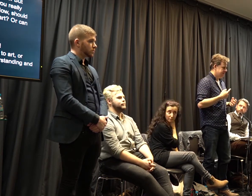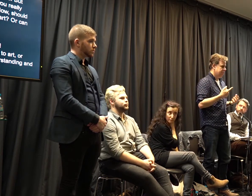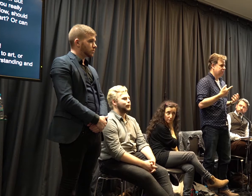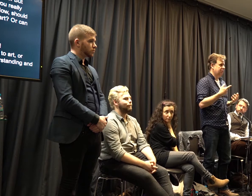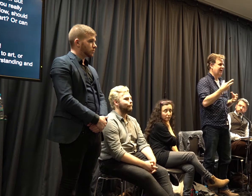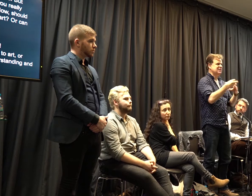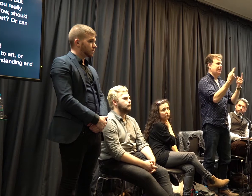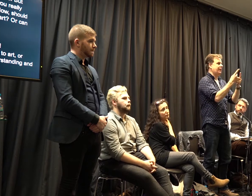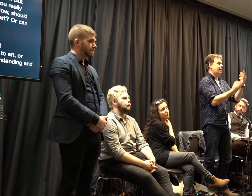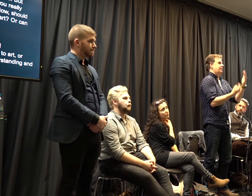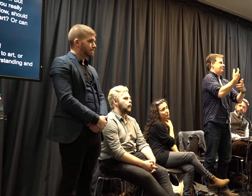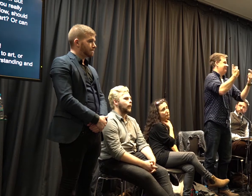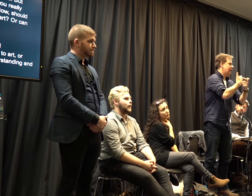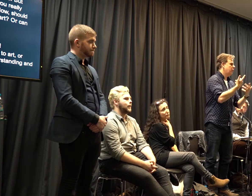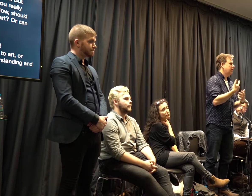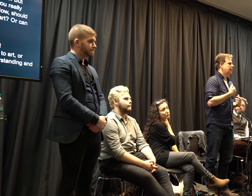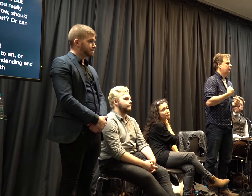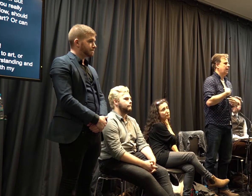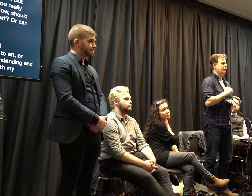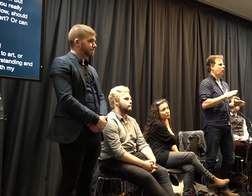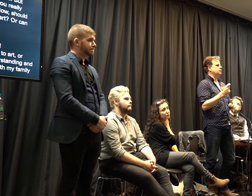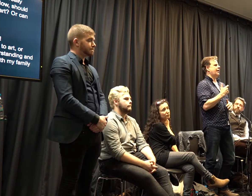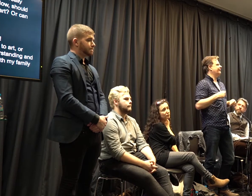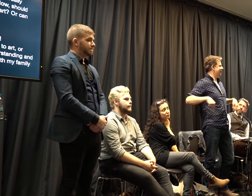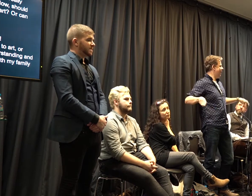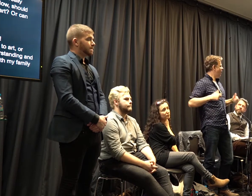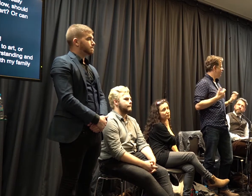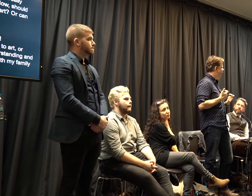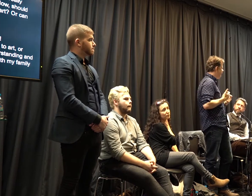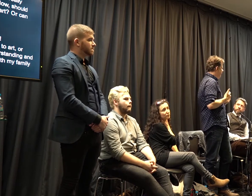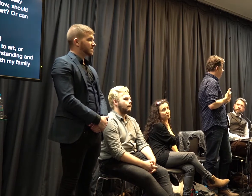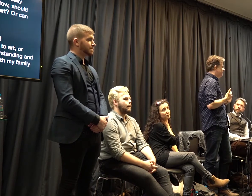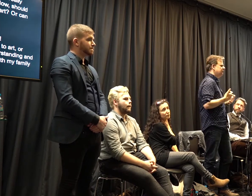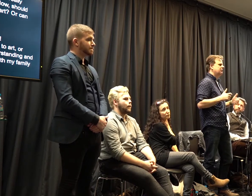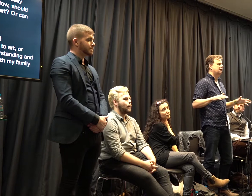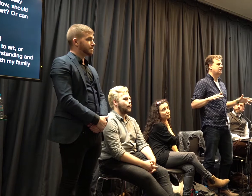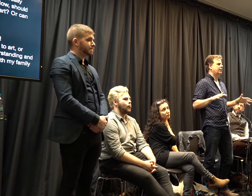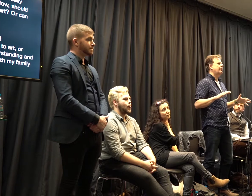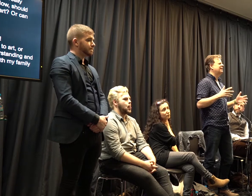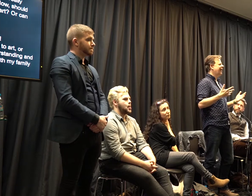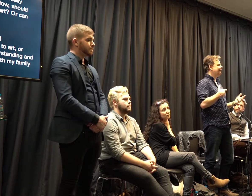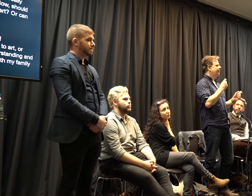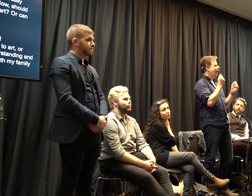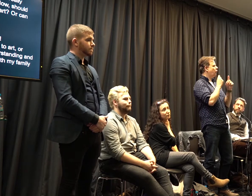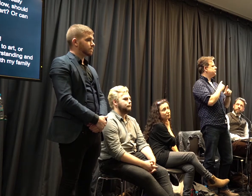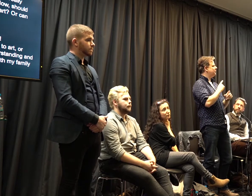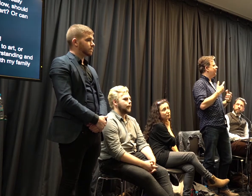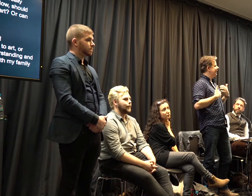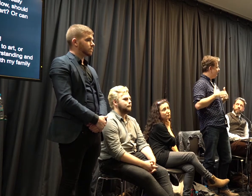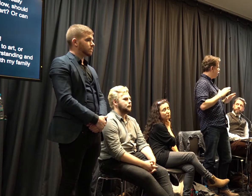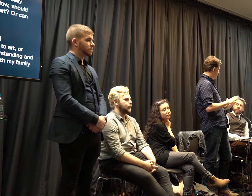going with my family or my friends, when there's comedic moments and everybody's laughing and I'm